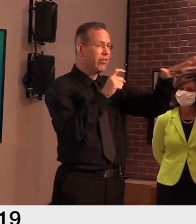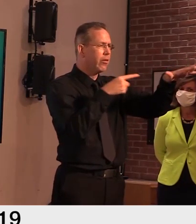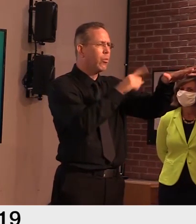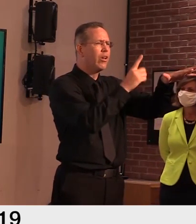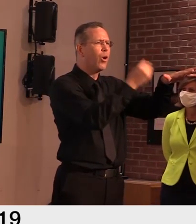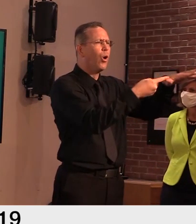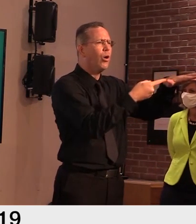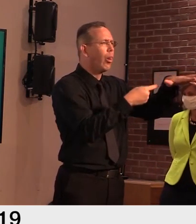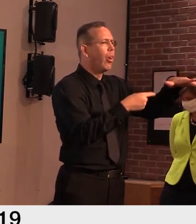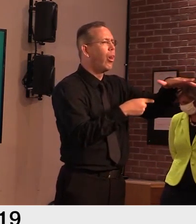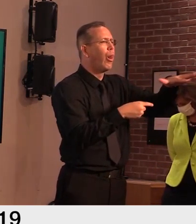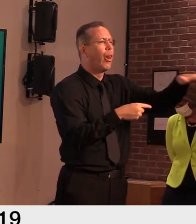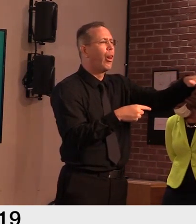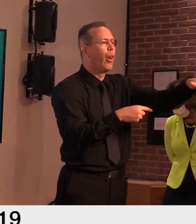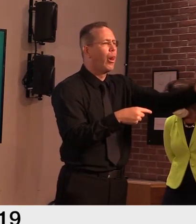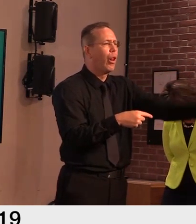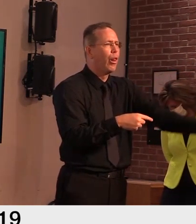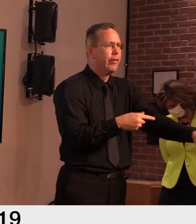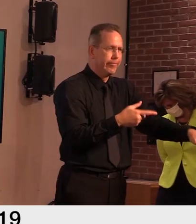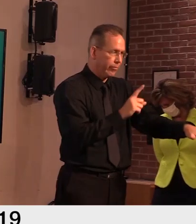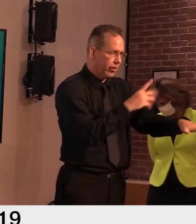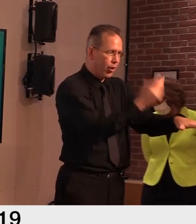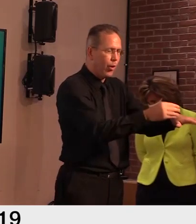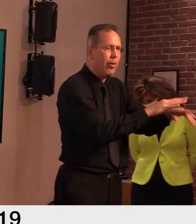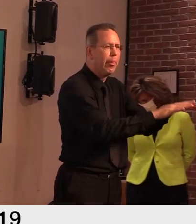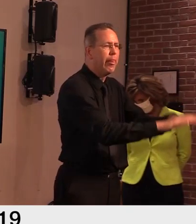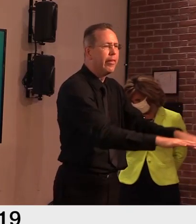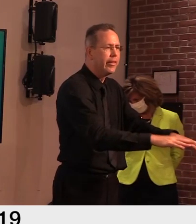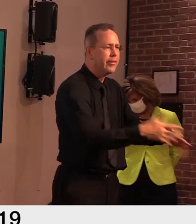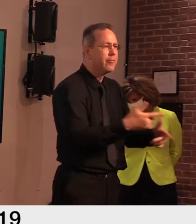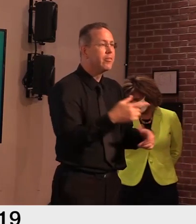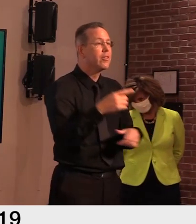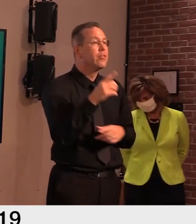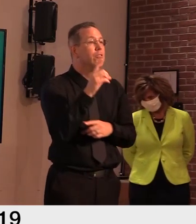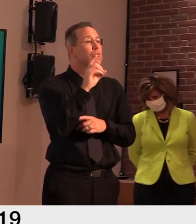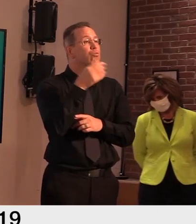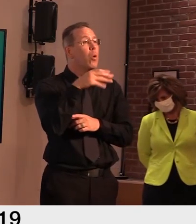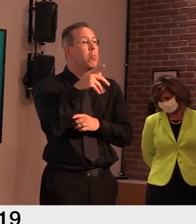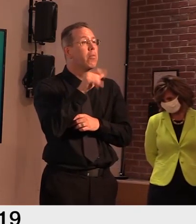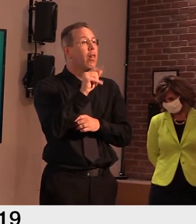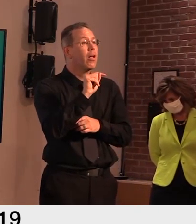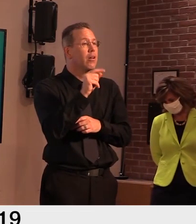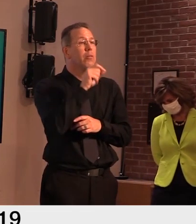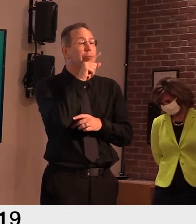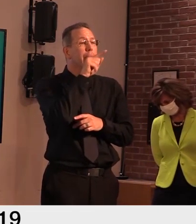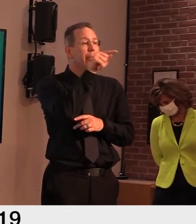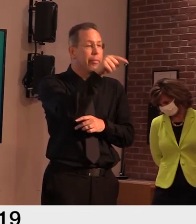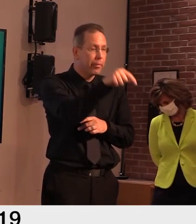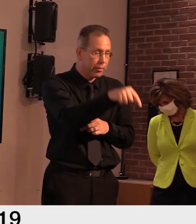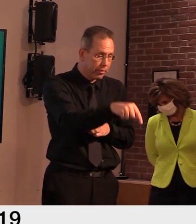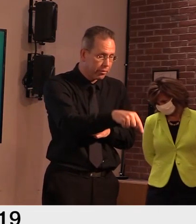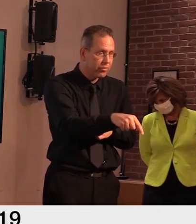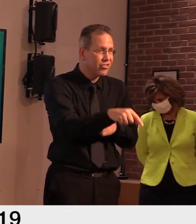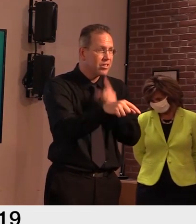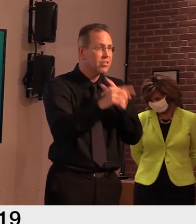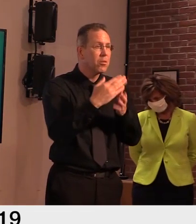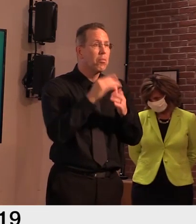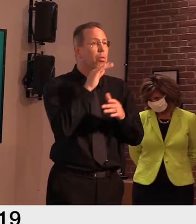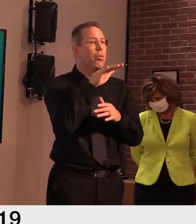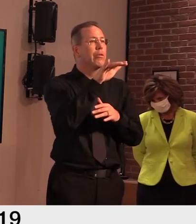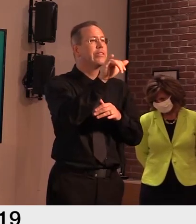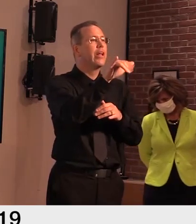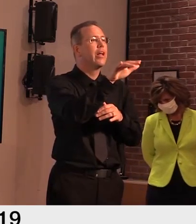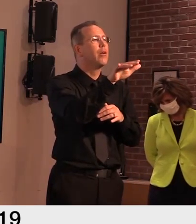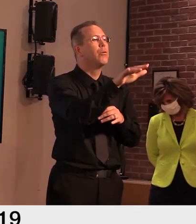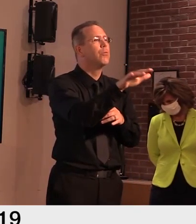will be finer, lighter particles that may travel further, and it turns out may linger in the air longer